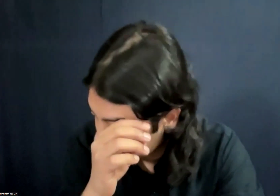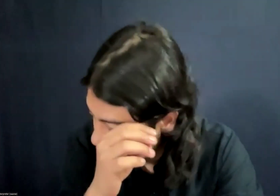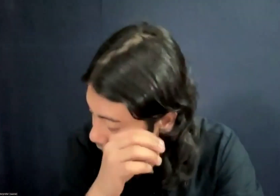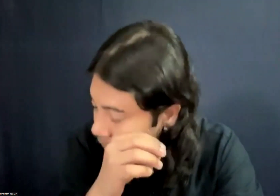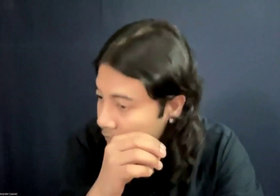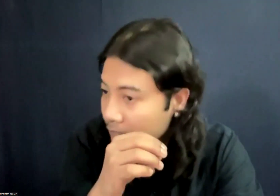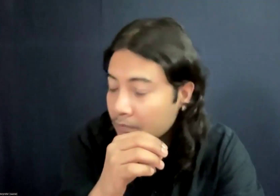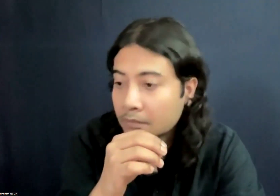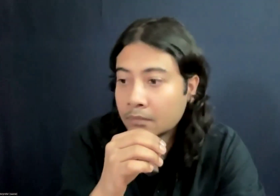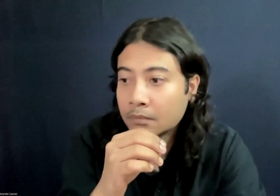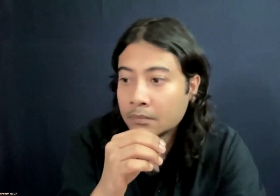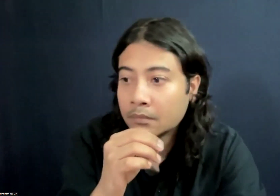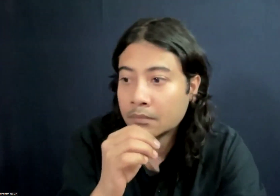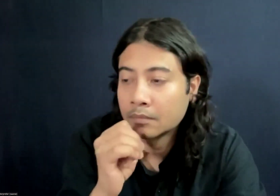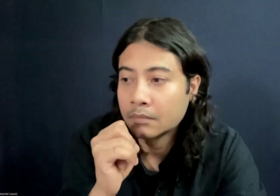I'm there, Saurabh.